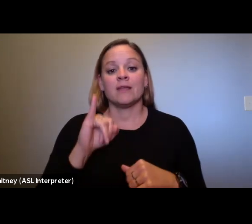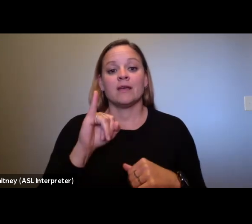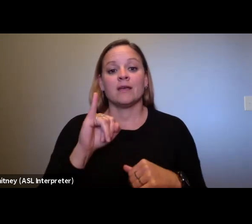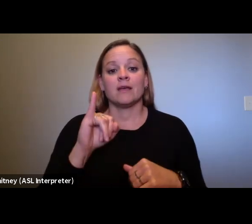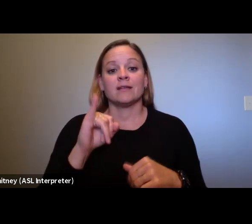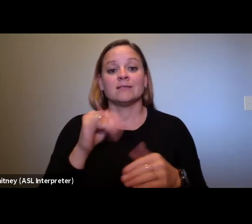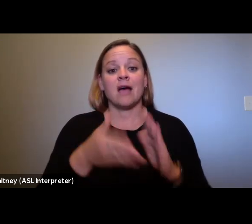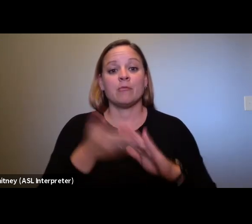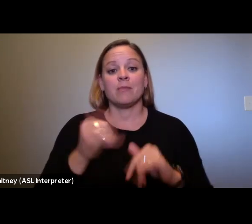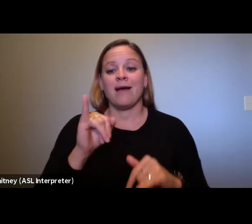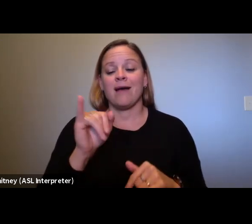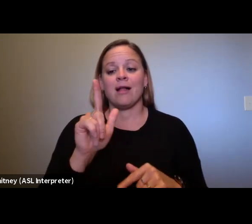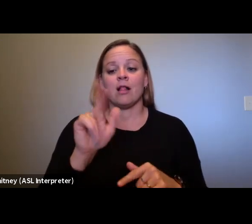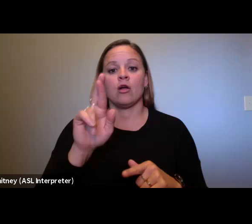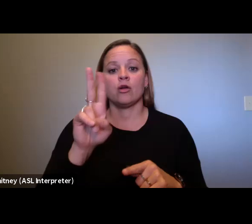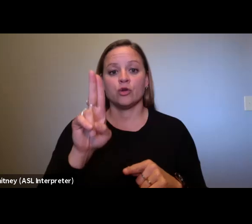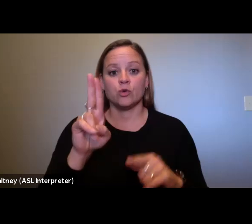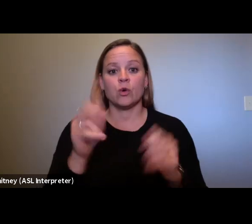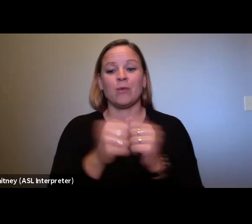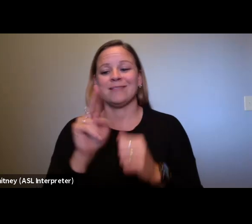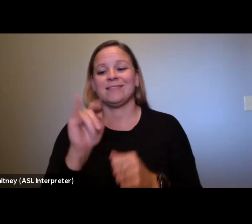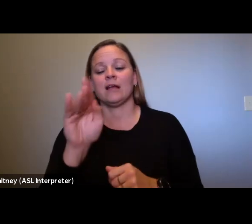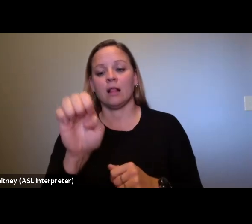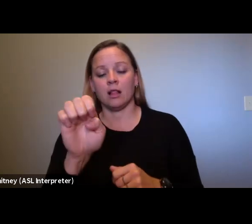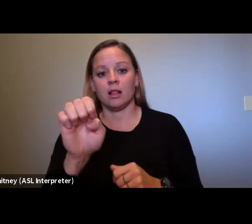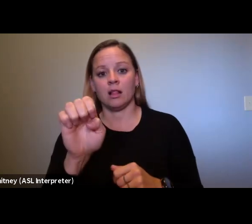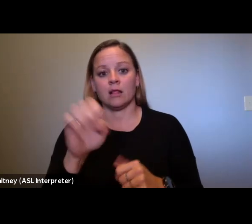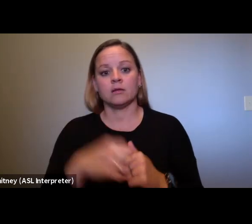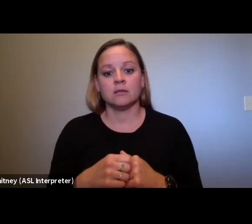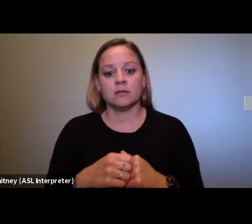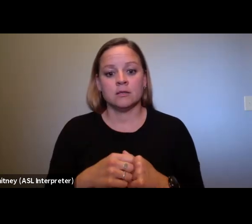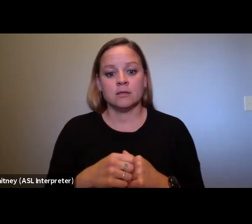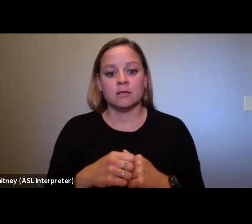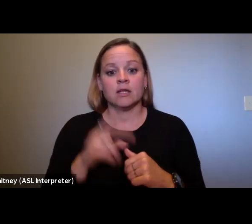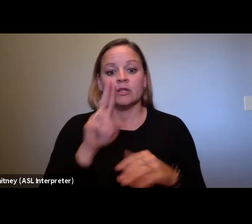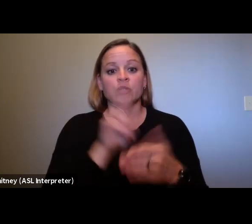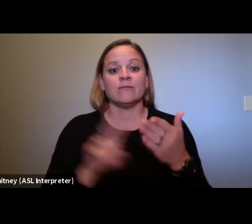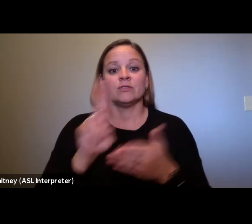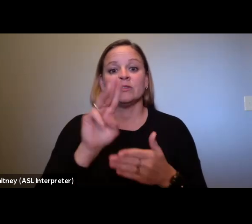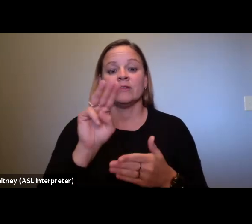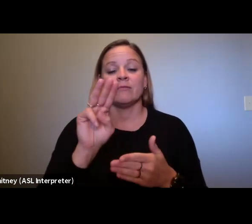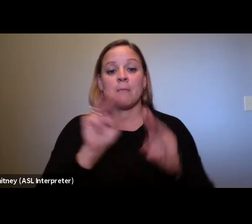by ILRU in collaboration with NICL, April, the University of Montana,